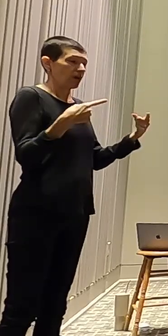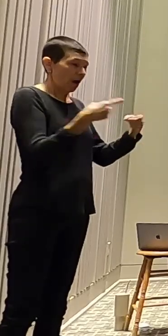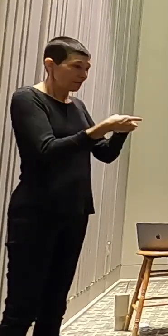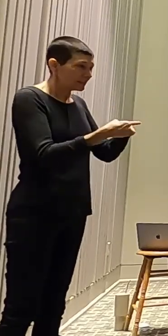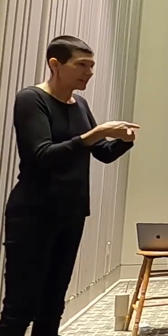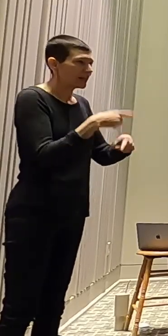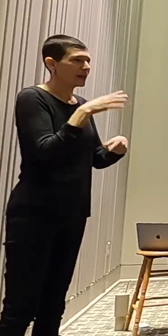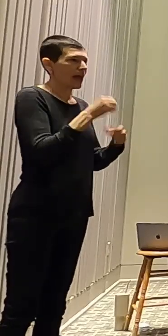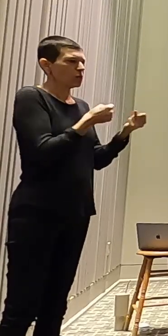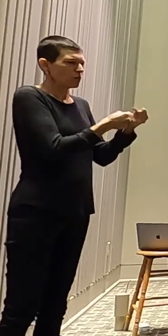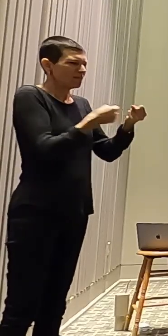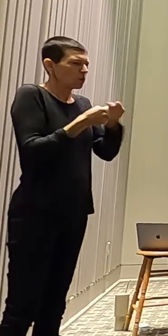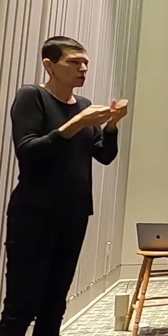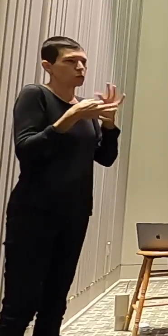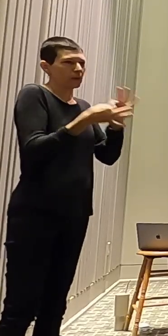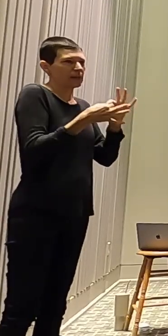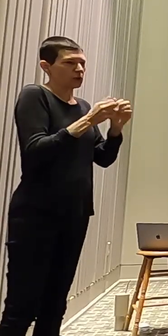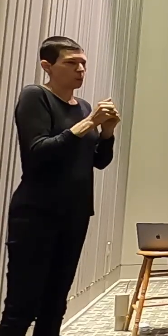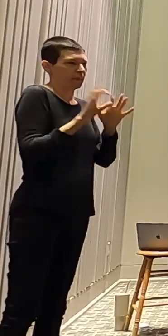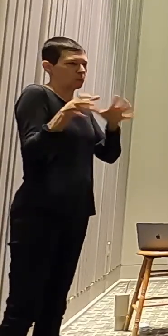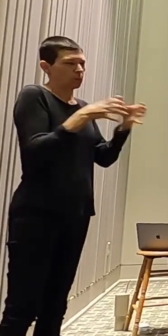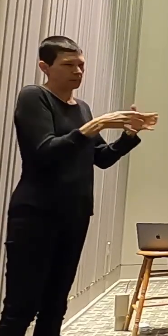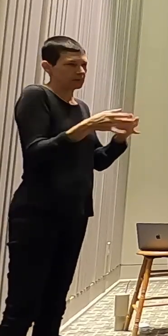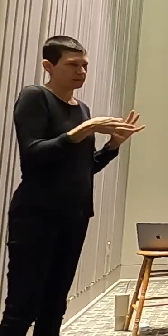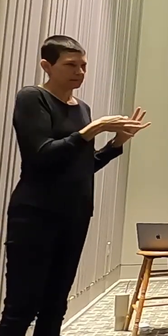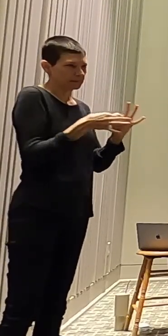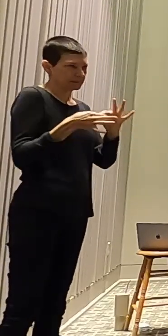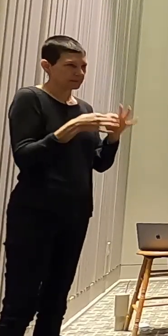these sort of relationships between the groups.